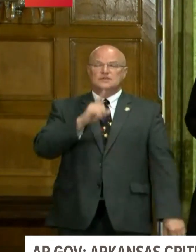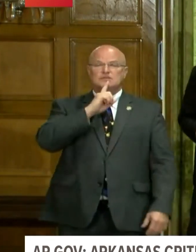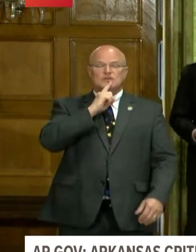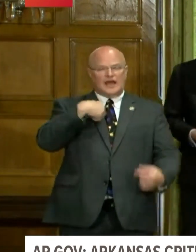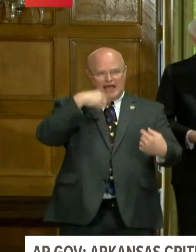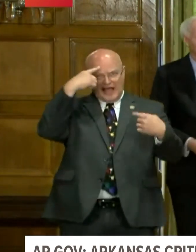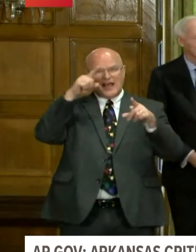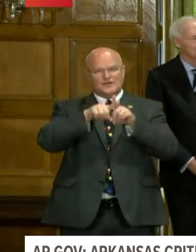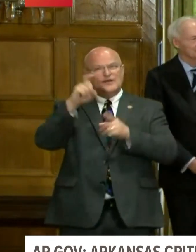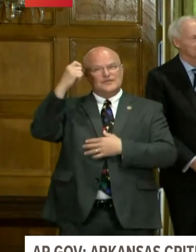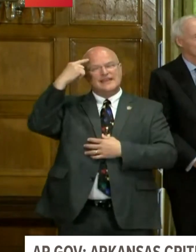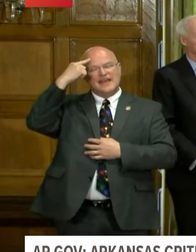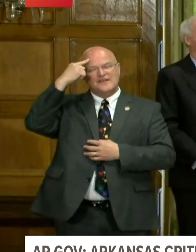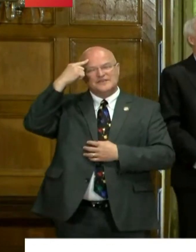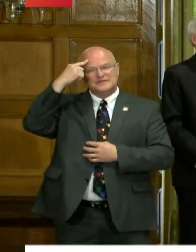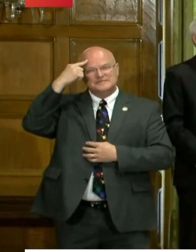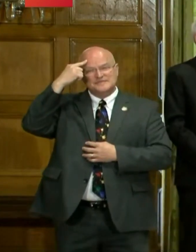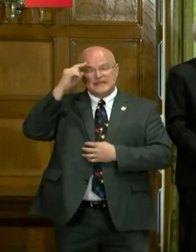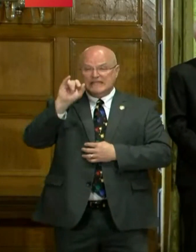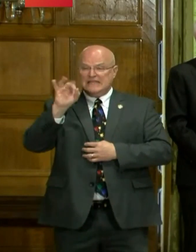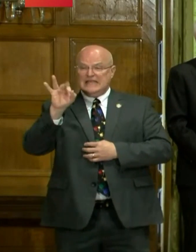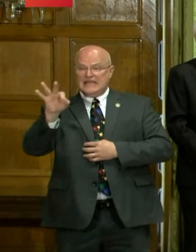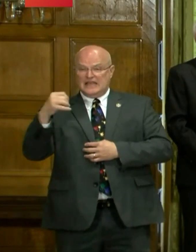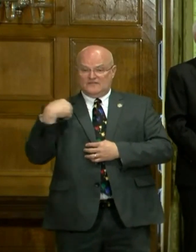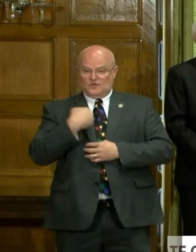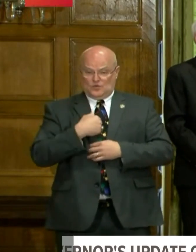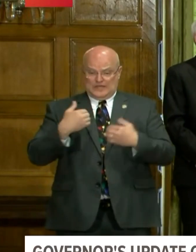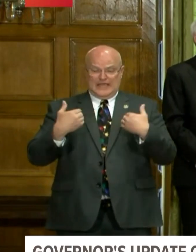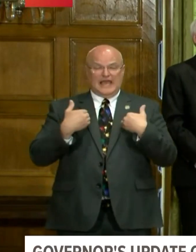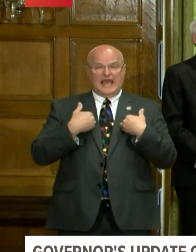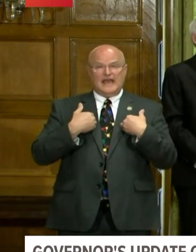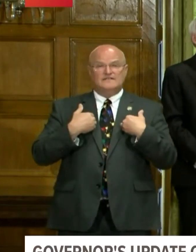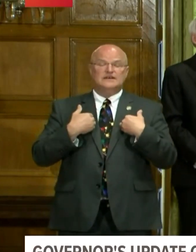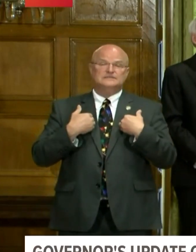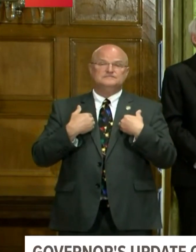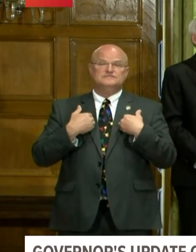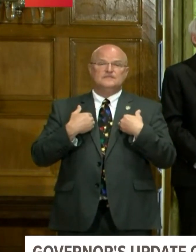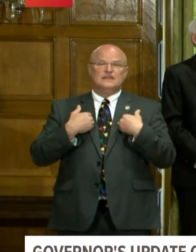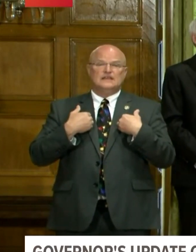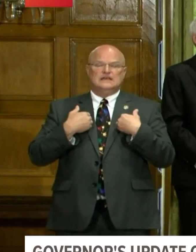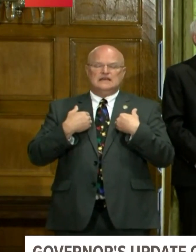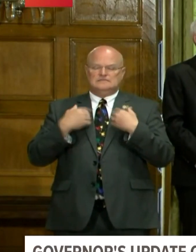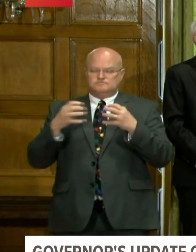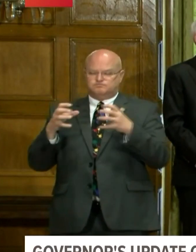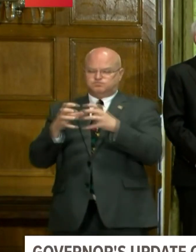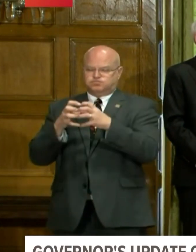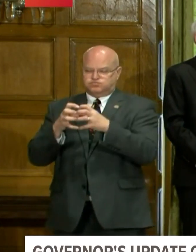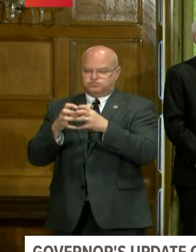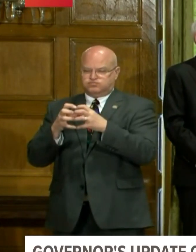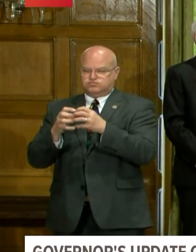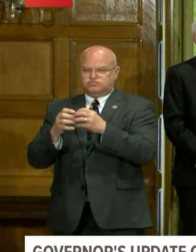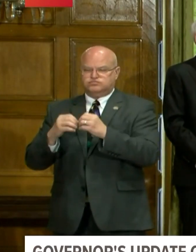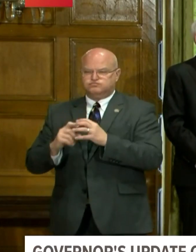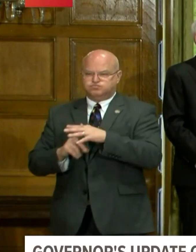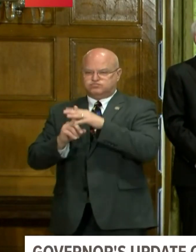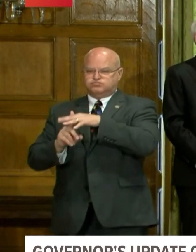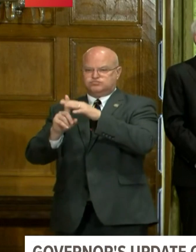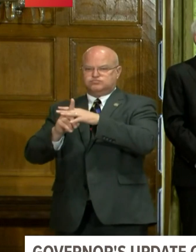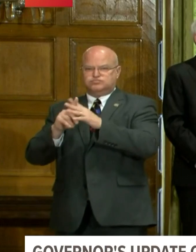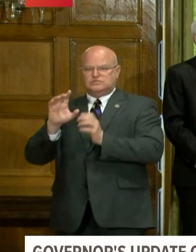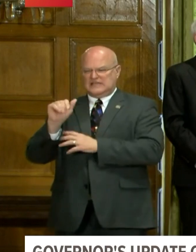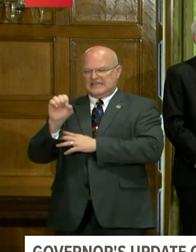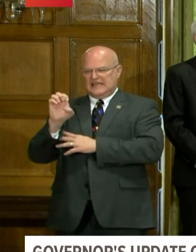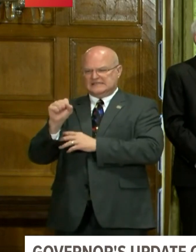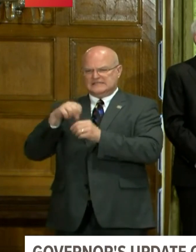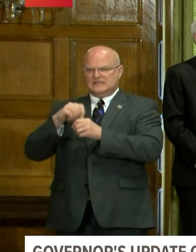Certainly, I agree with the governor. If we do have a cluster of cases in one of the plants, then